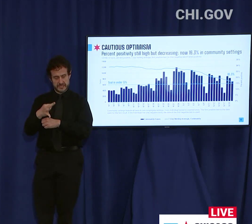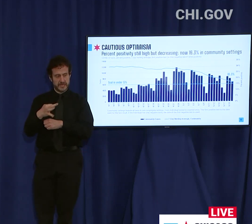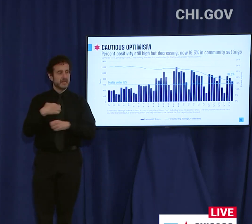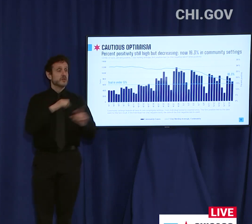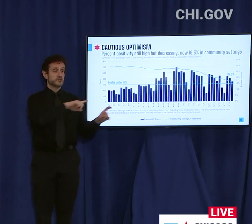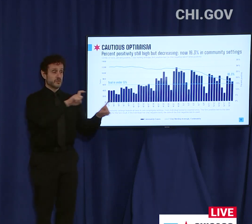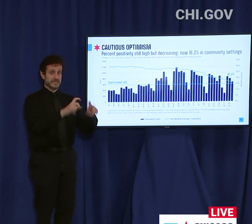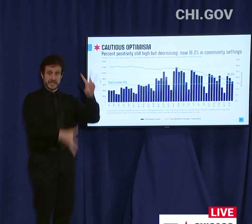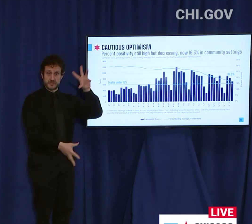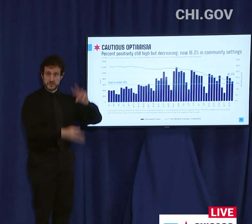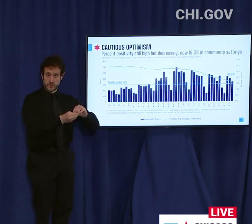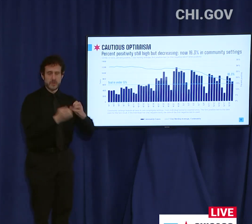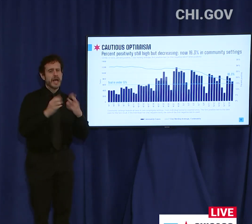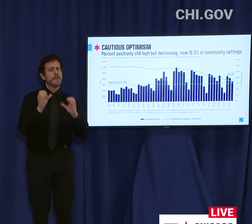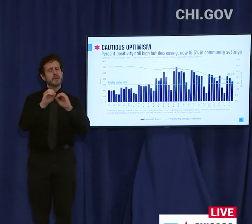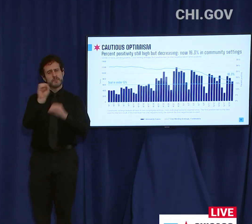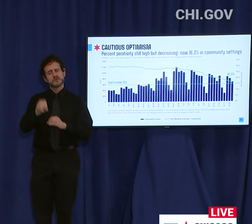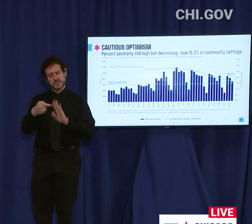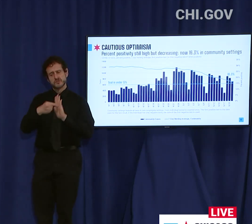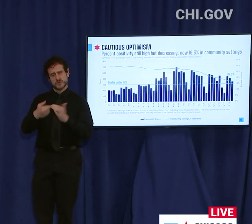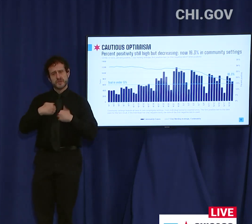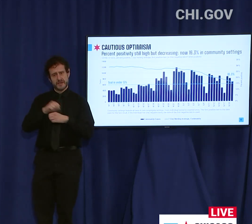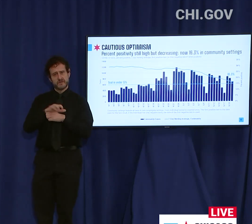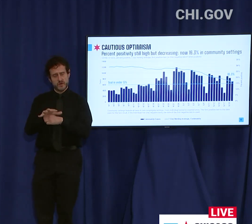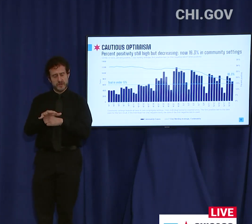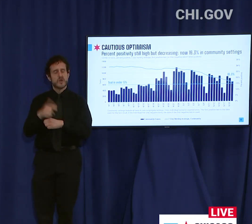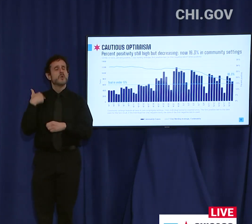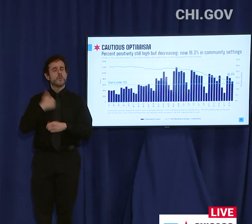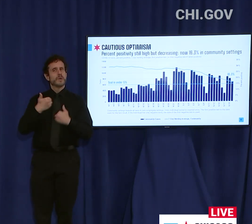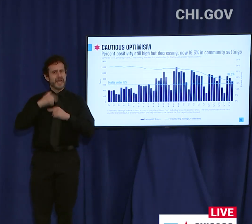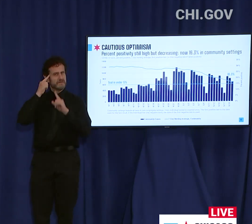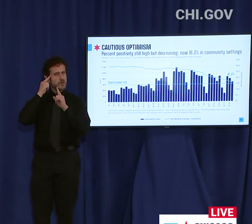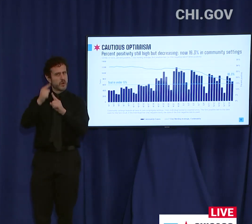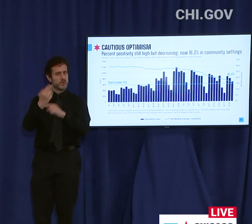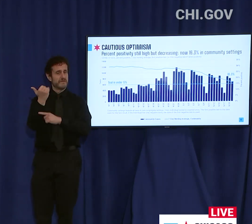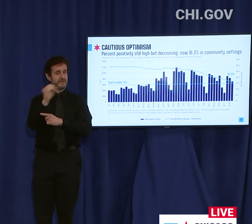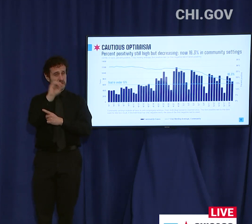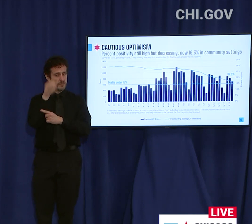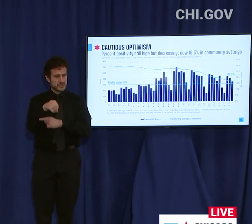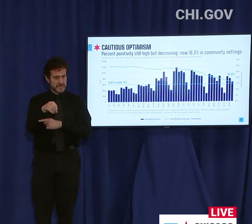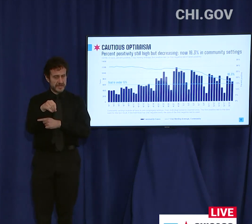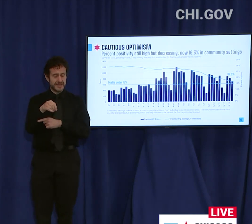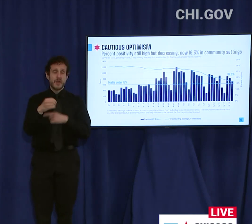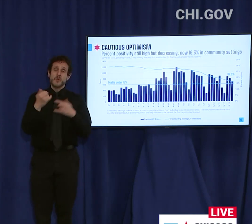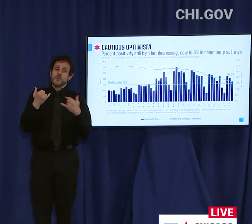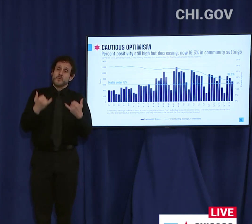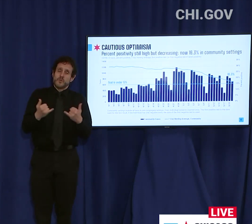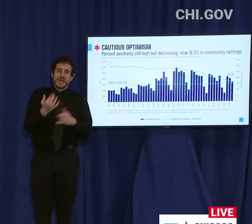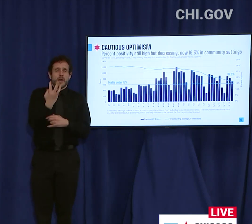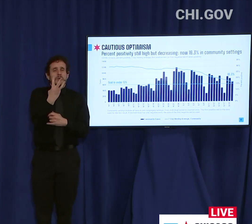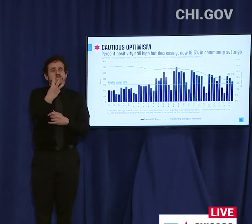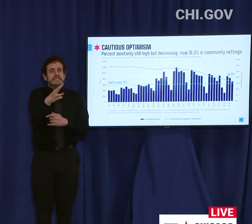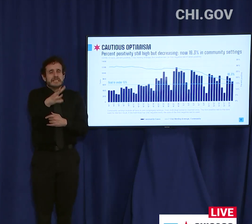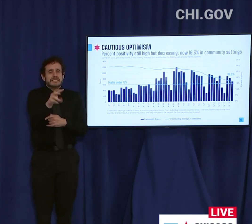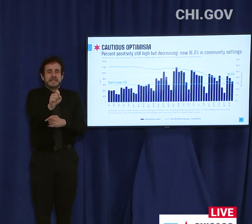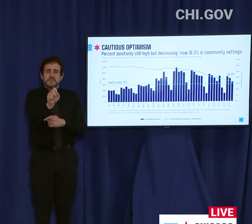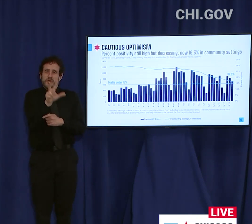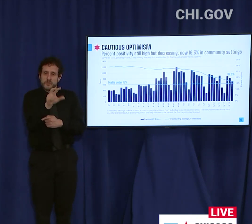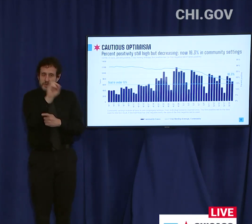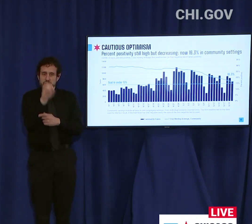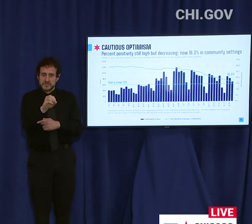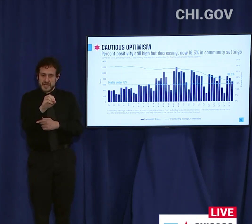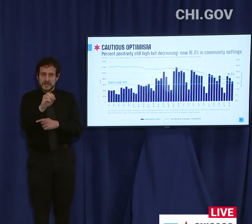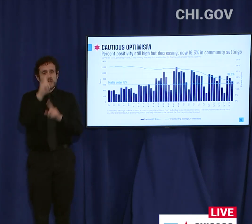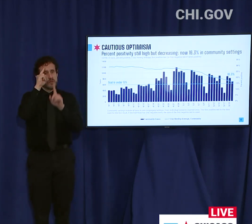a 15% goal, and we're close. We're at 16.3% now